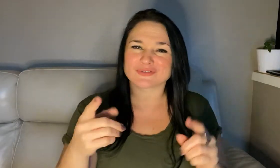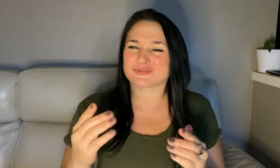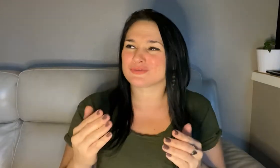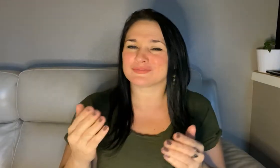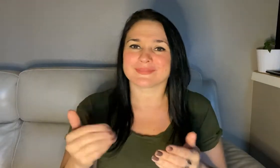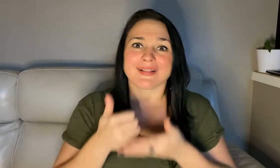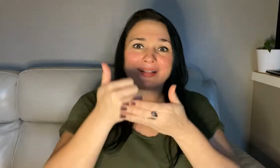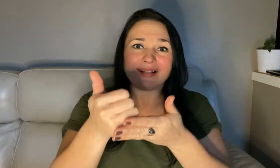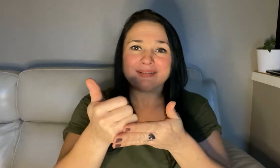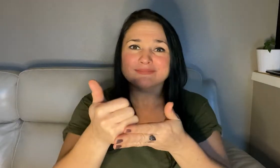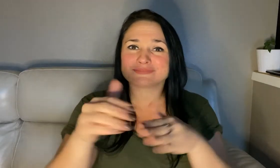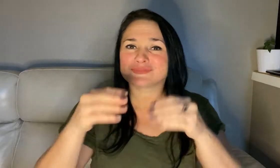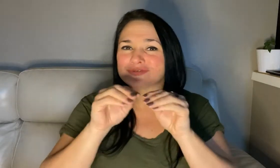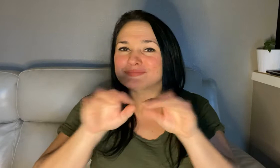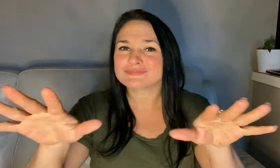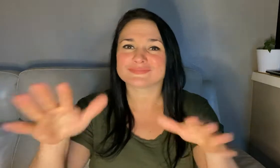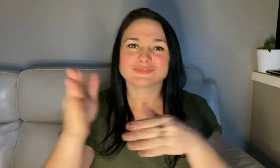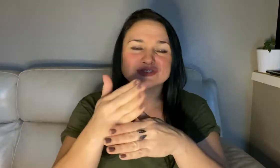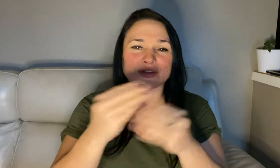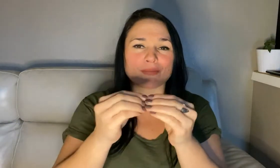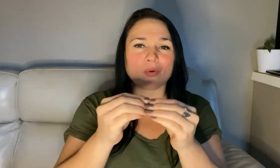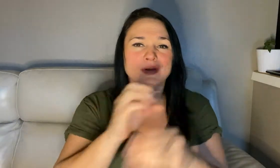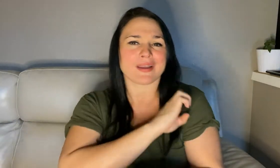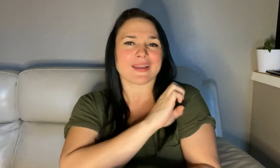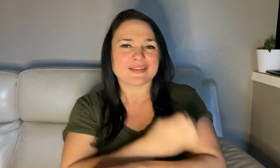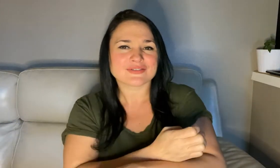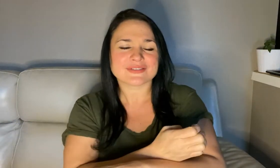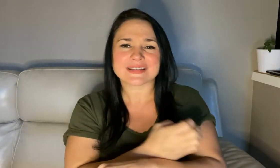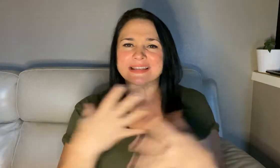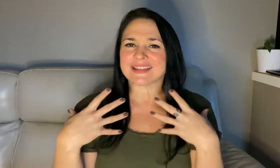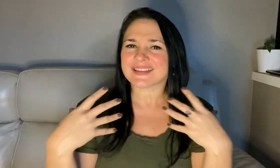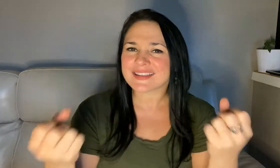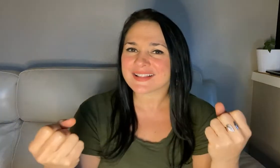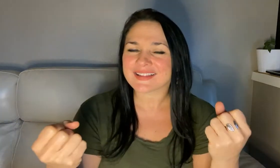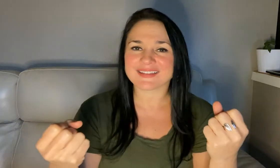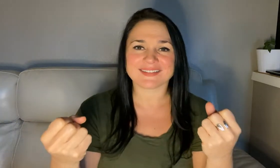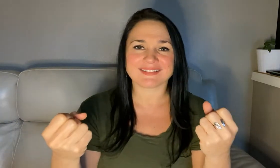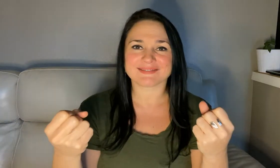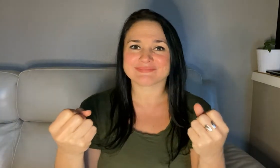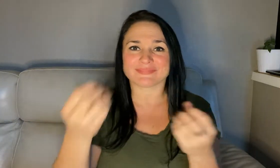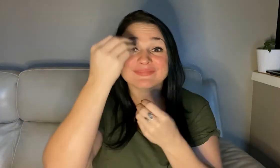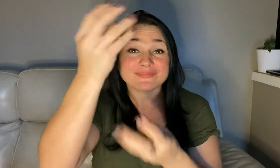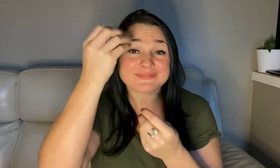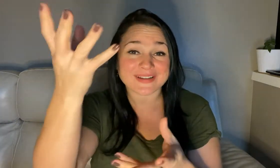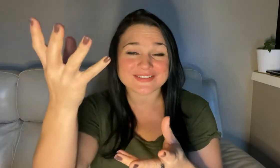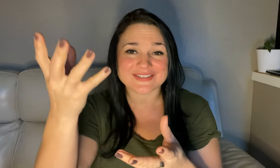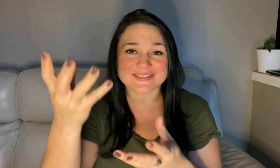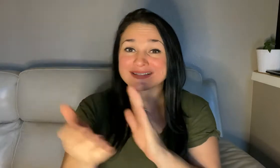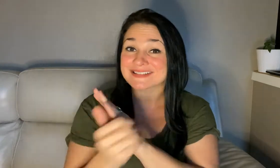more information, more videos. So just to help spread more energy, healing, and